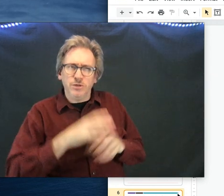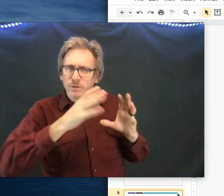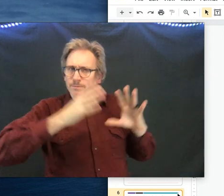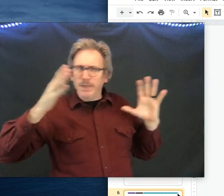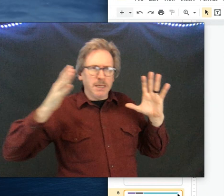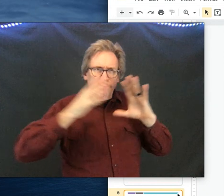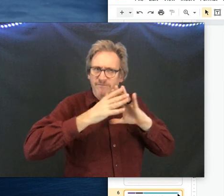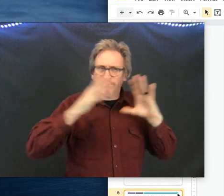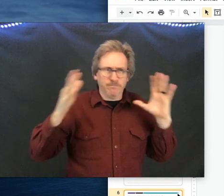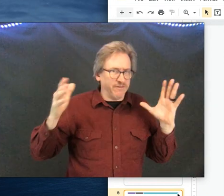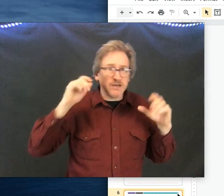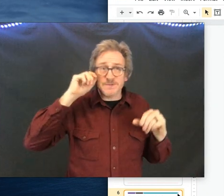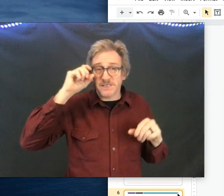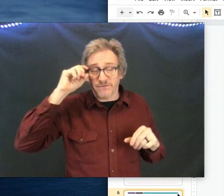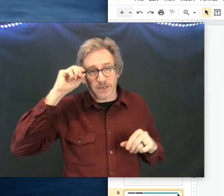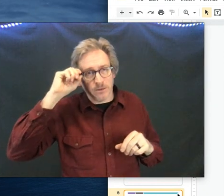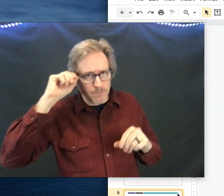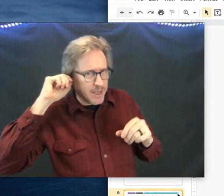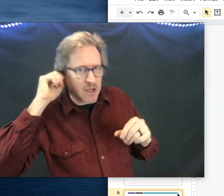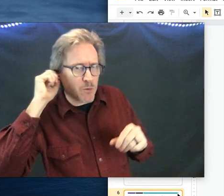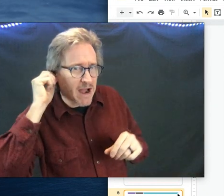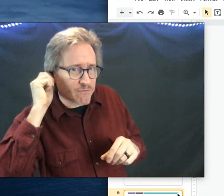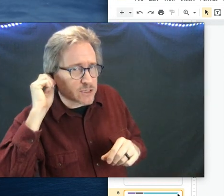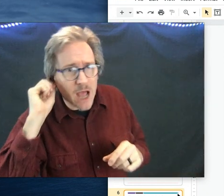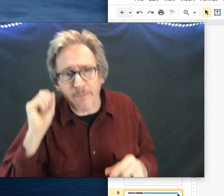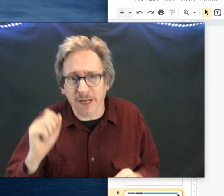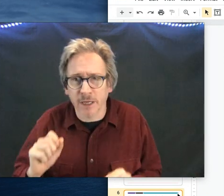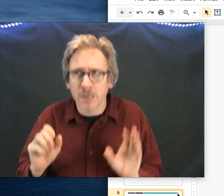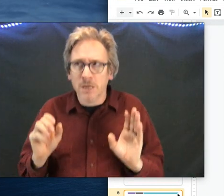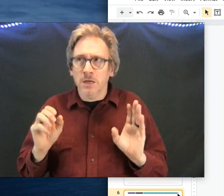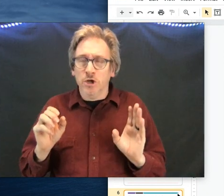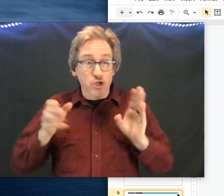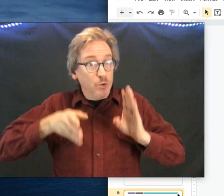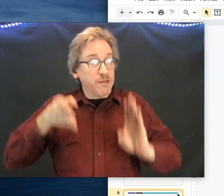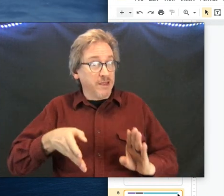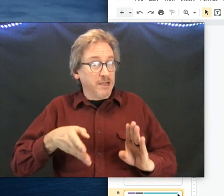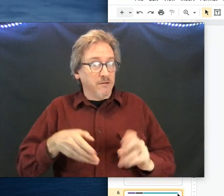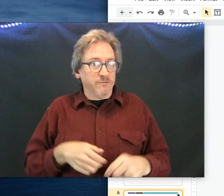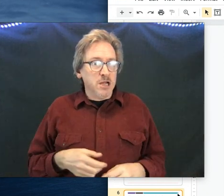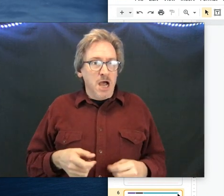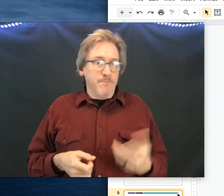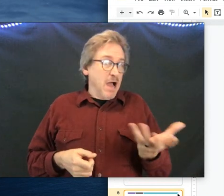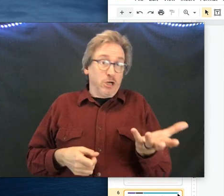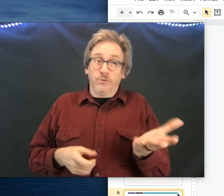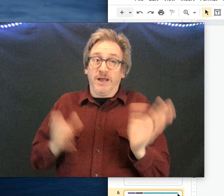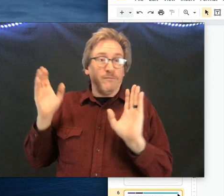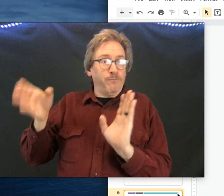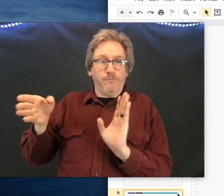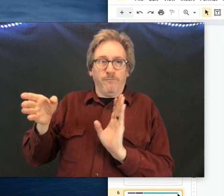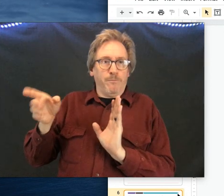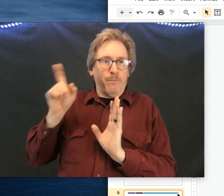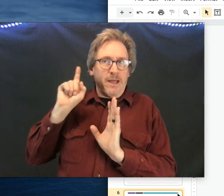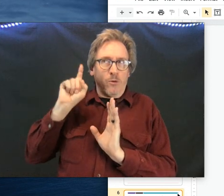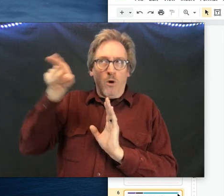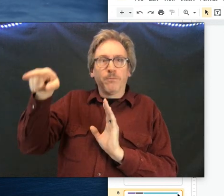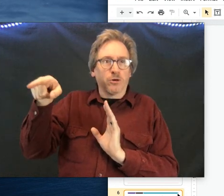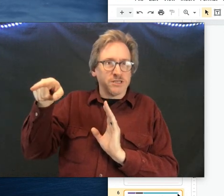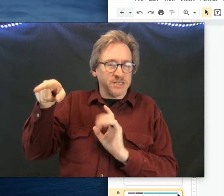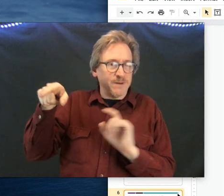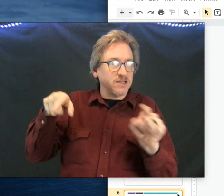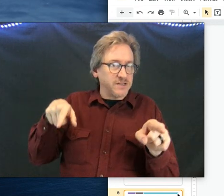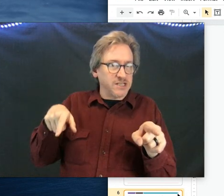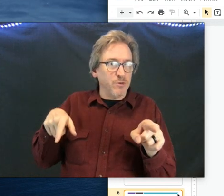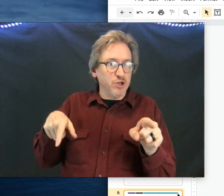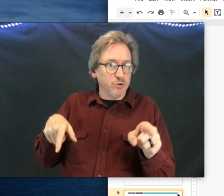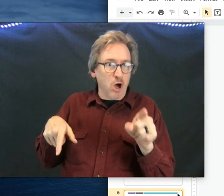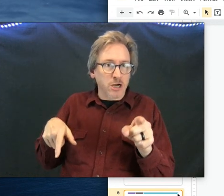So you can be very specific. Pick up whatever topic you can think of. A good way, pick one person,